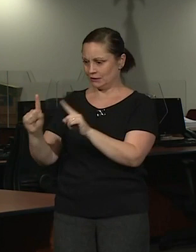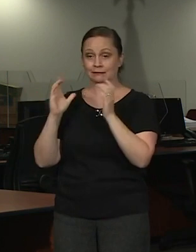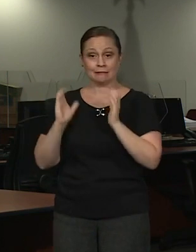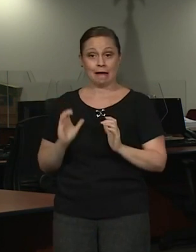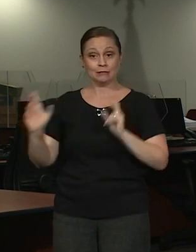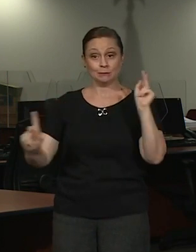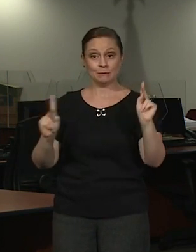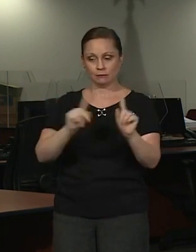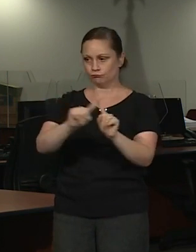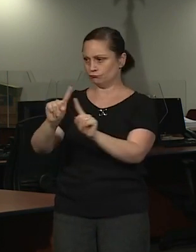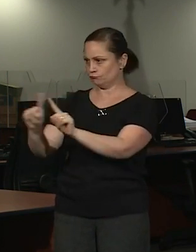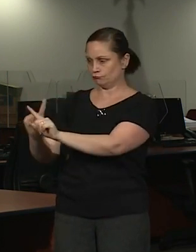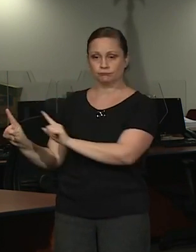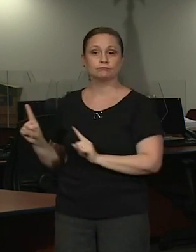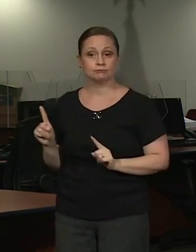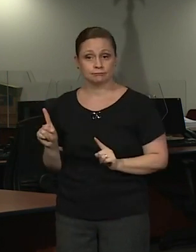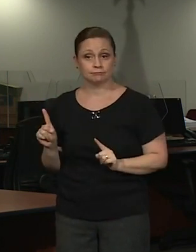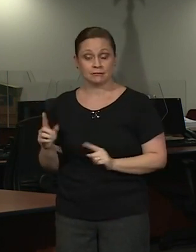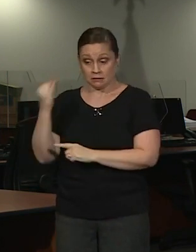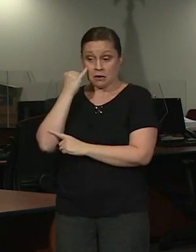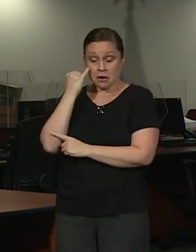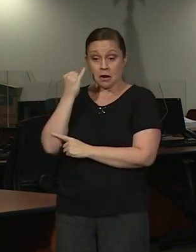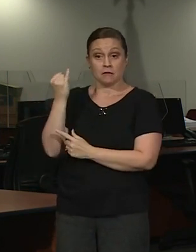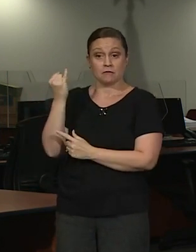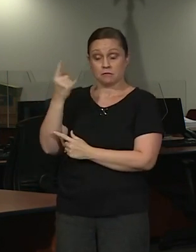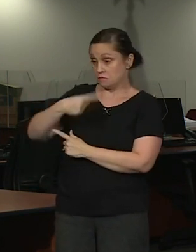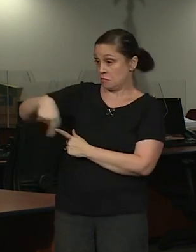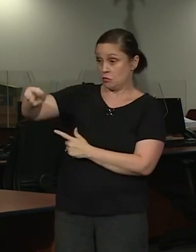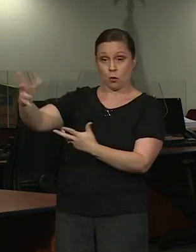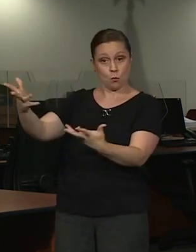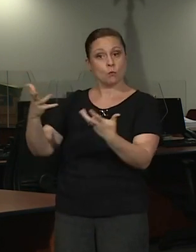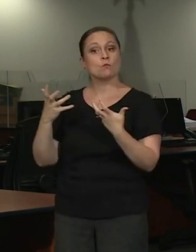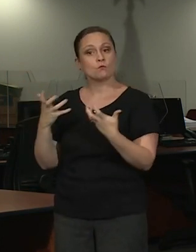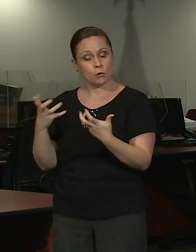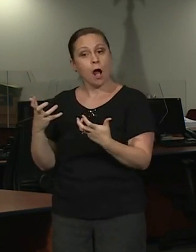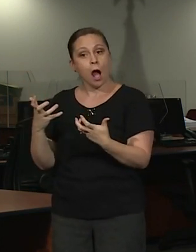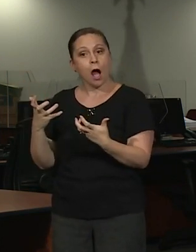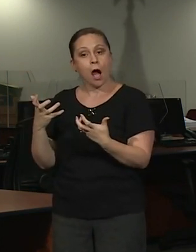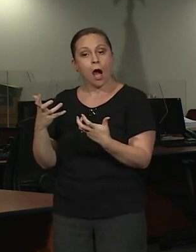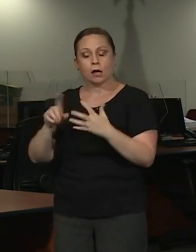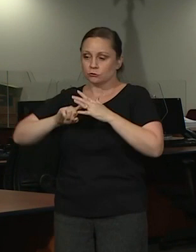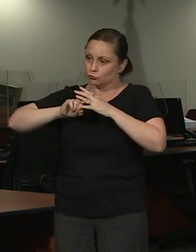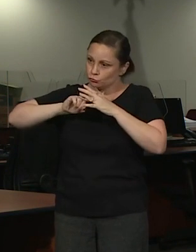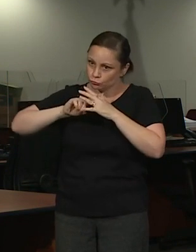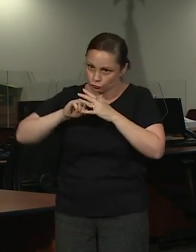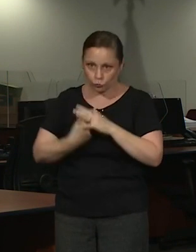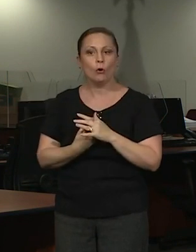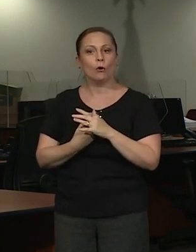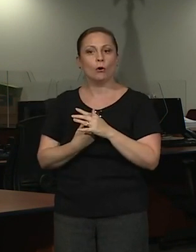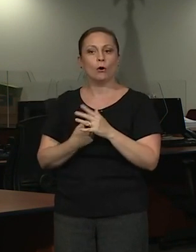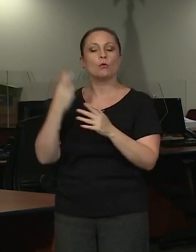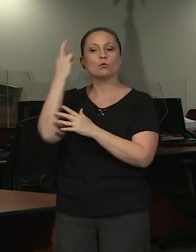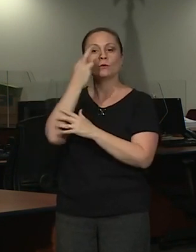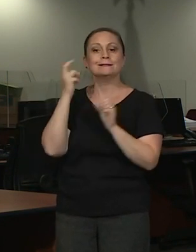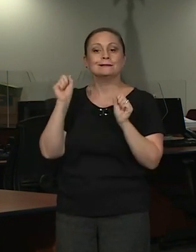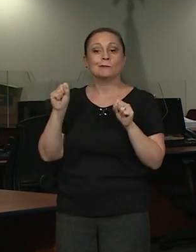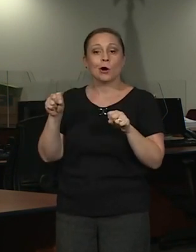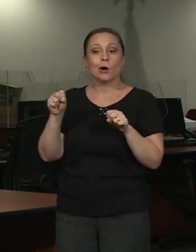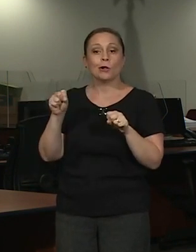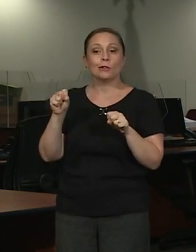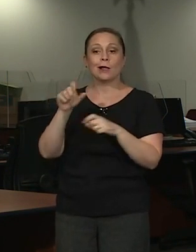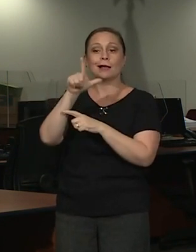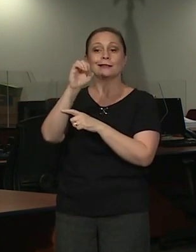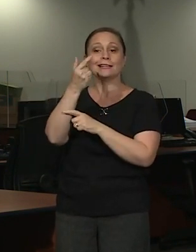people, and if they want to impose a reasonable legal limitation, then there's